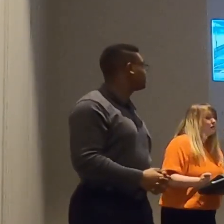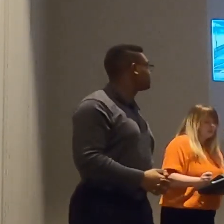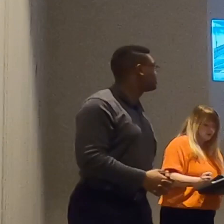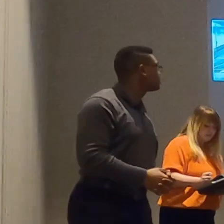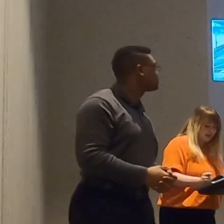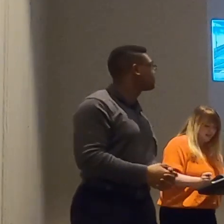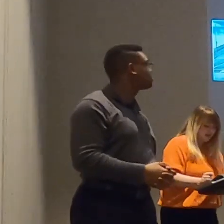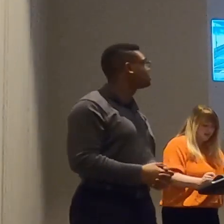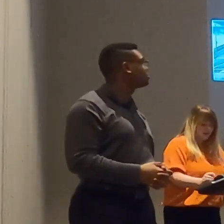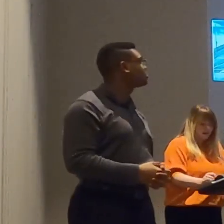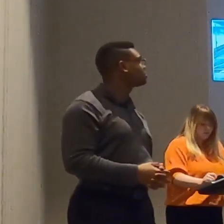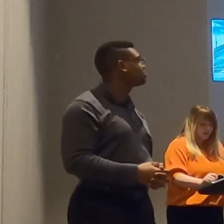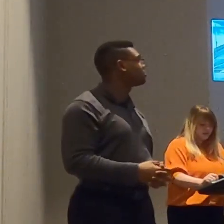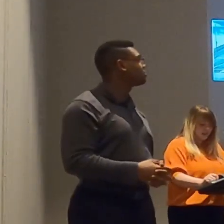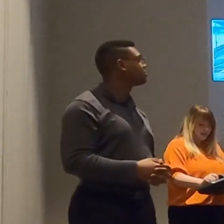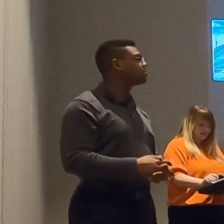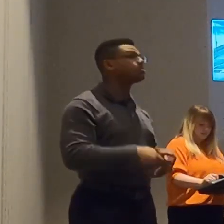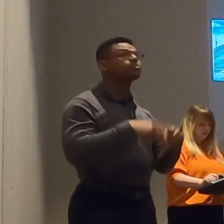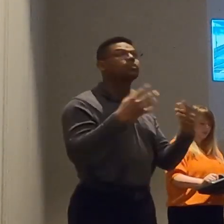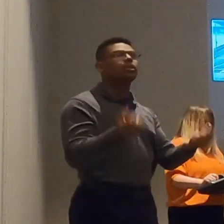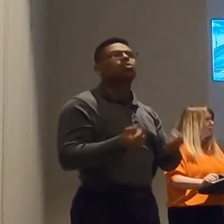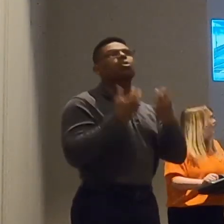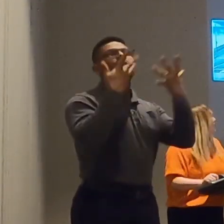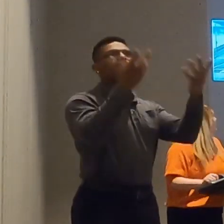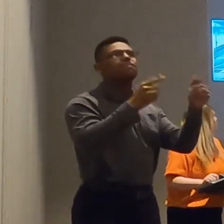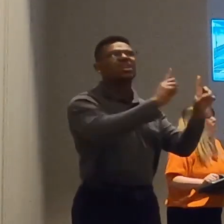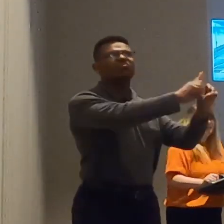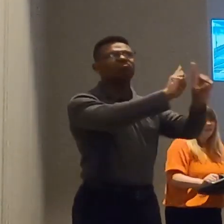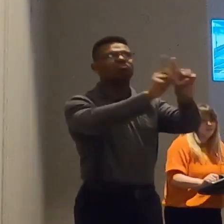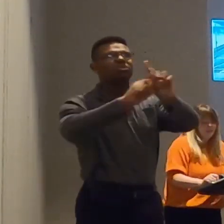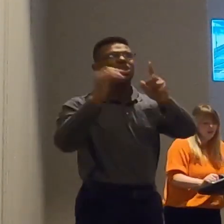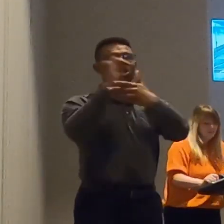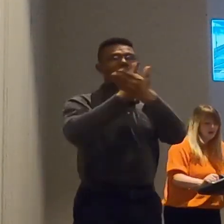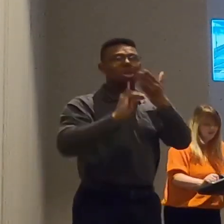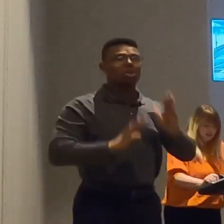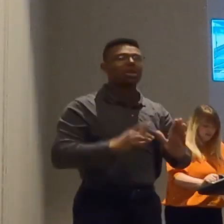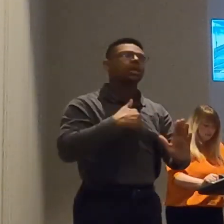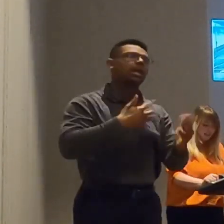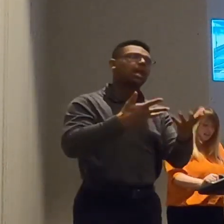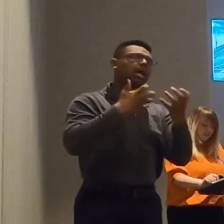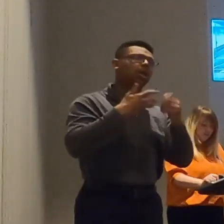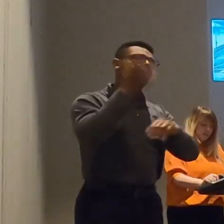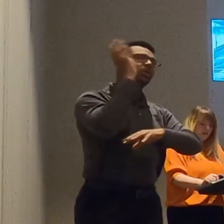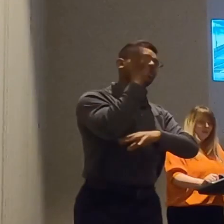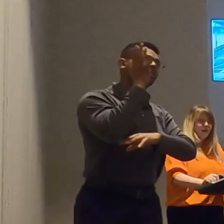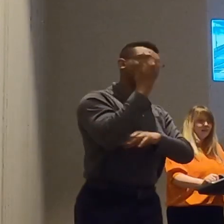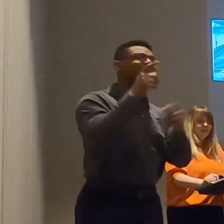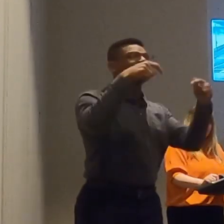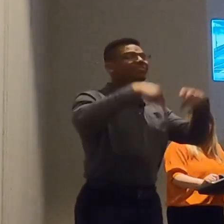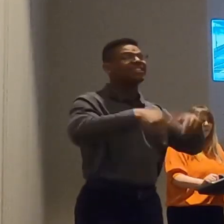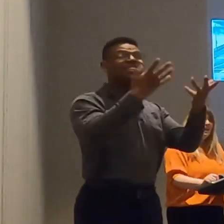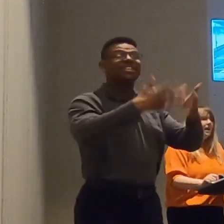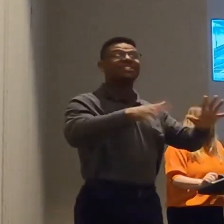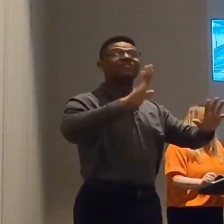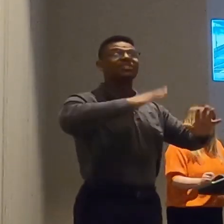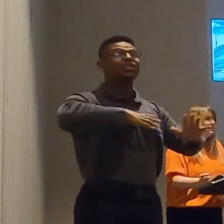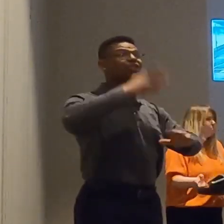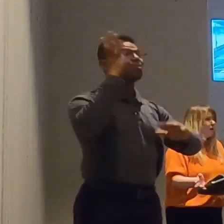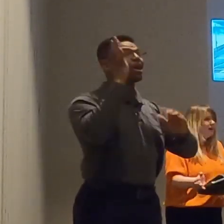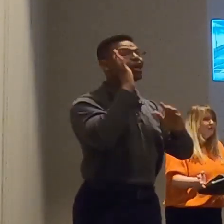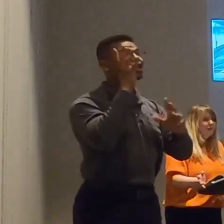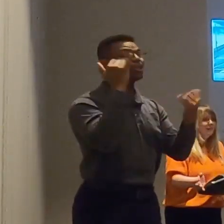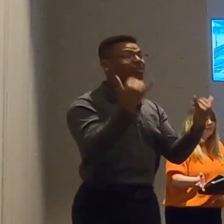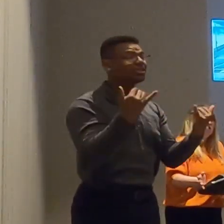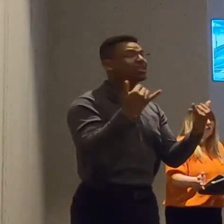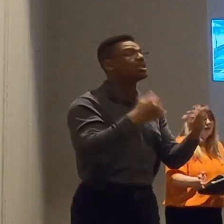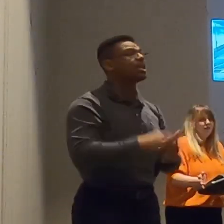And although there are many other artworks in the exhibition that I would have loved to talk about, this concludes my talk today. I hope this